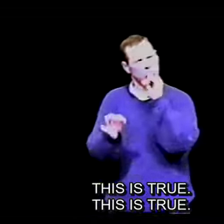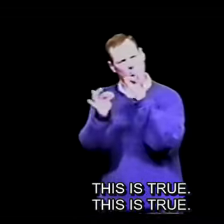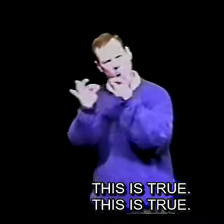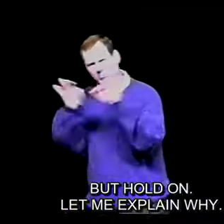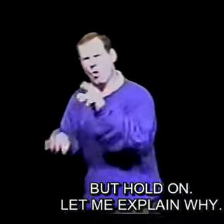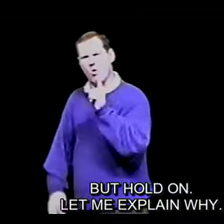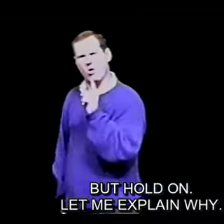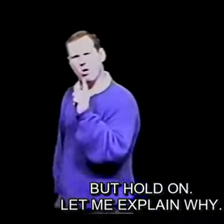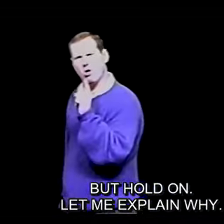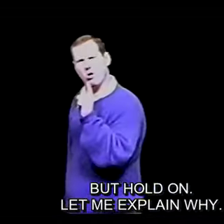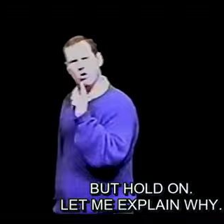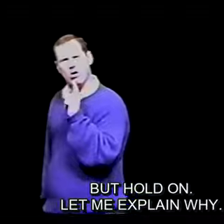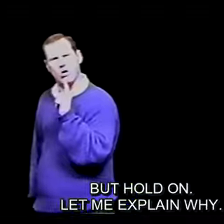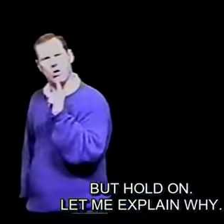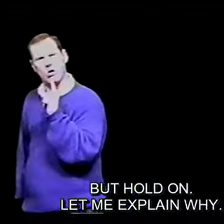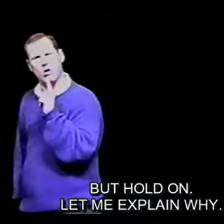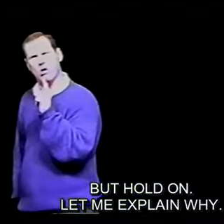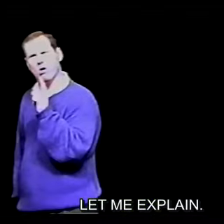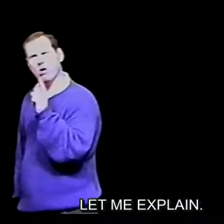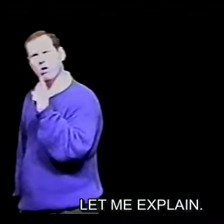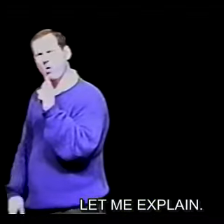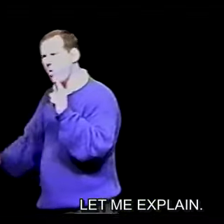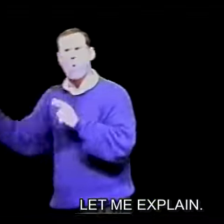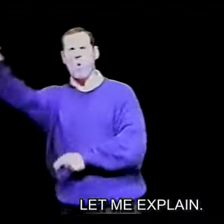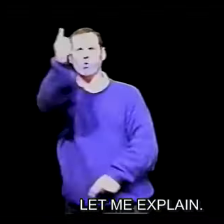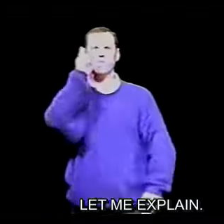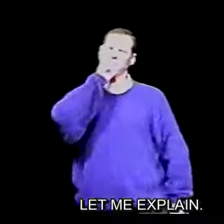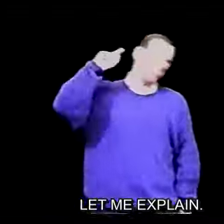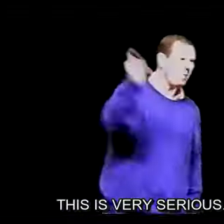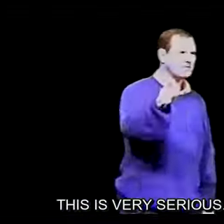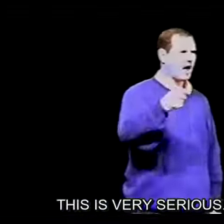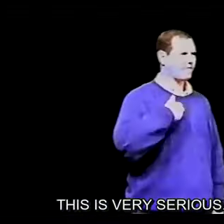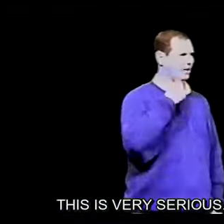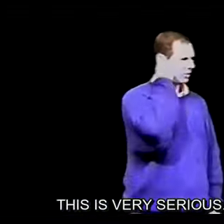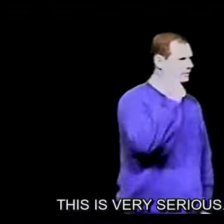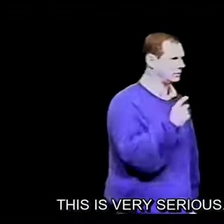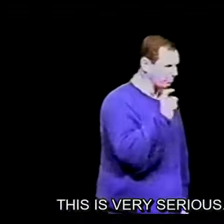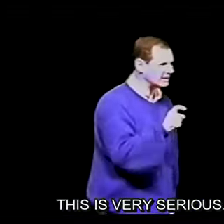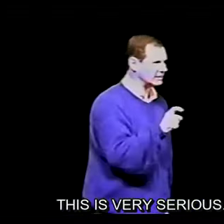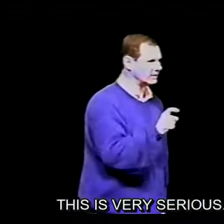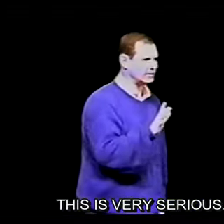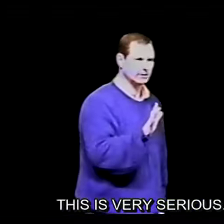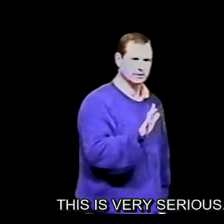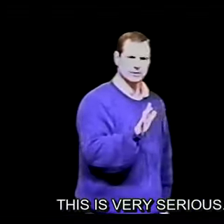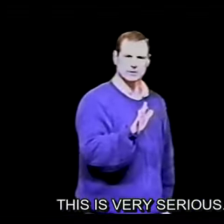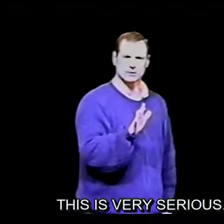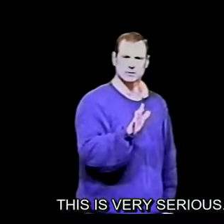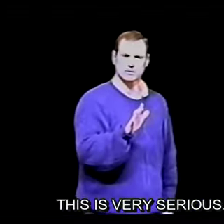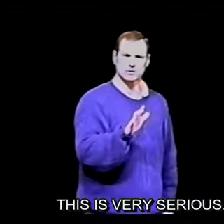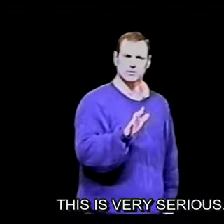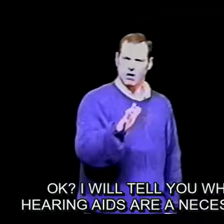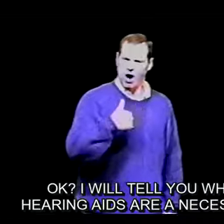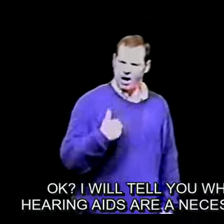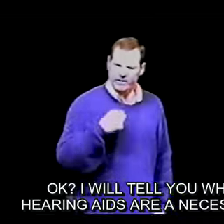why. This is very serious. Okay, I will tell you why hearing aids